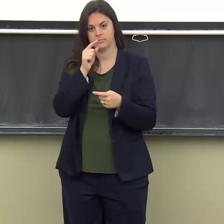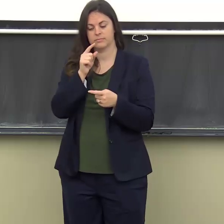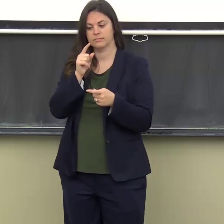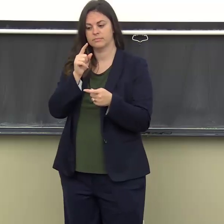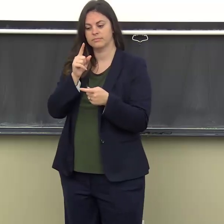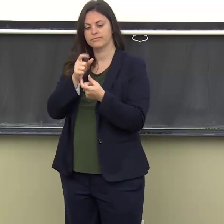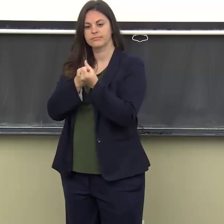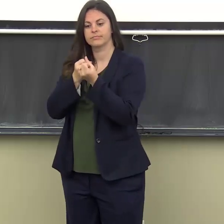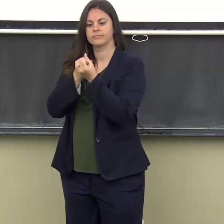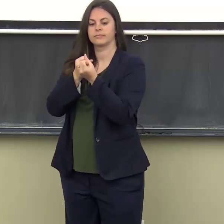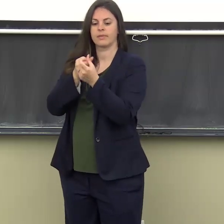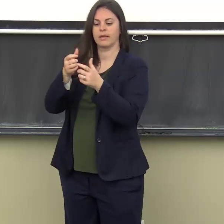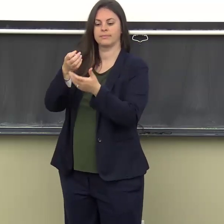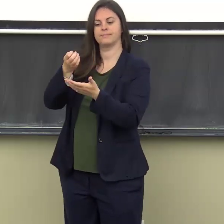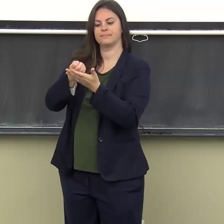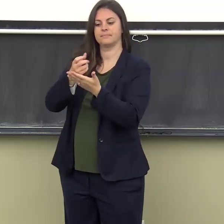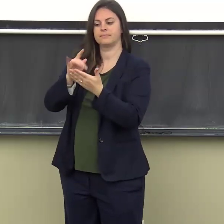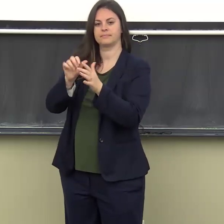terms of how things are designed.